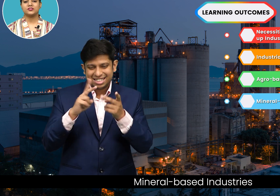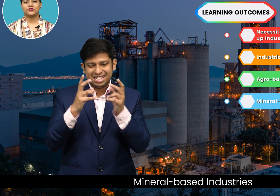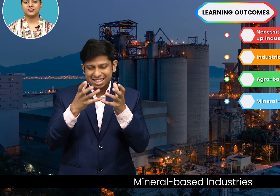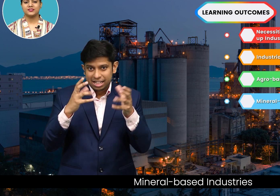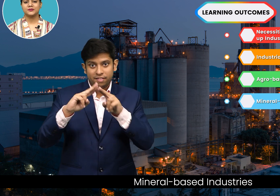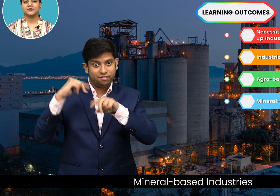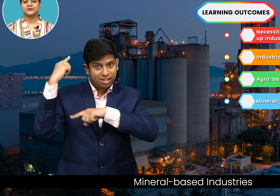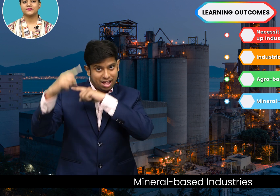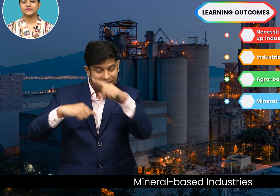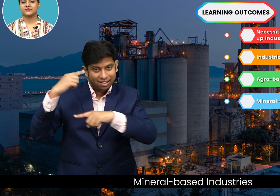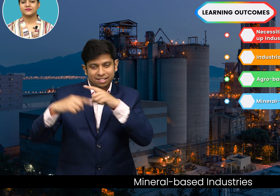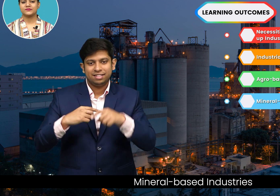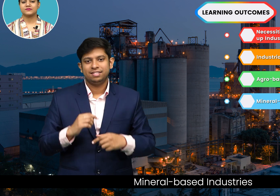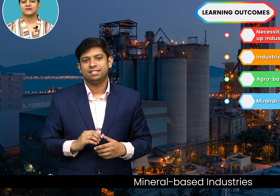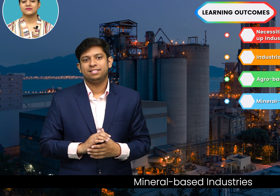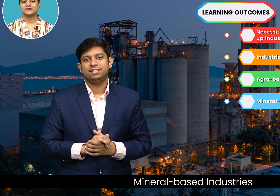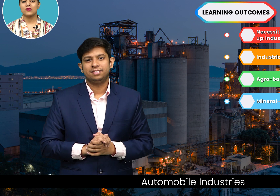Mineral-based industries.